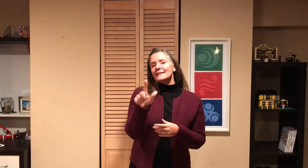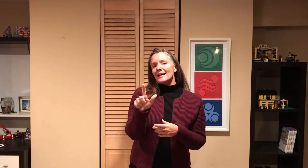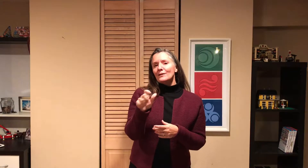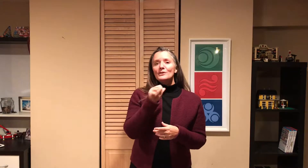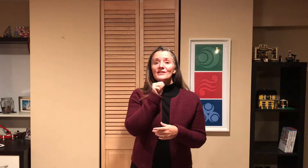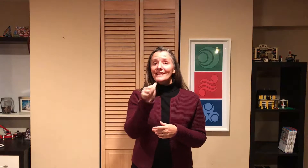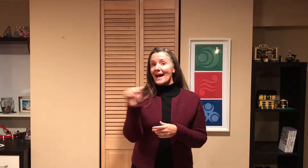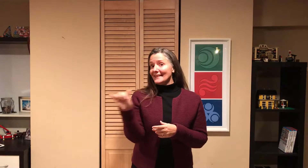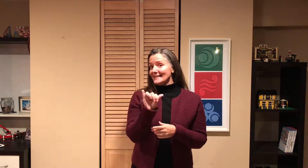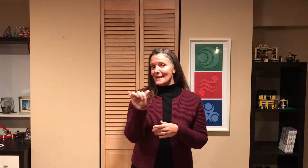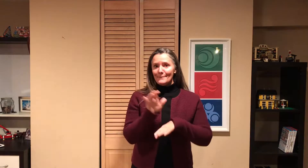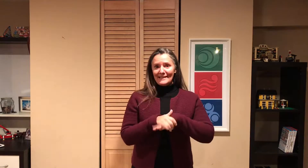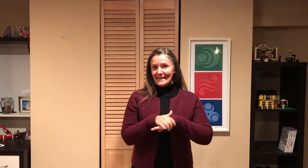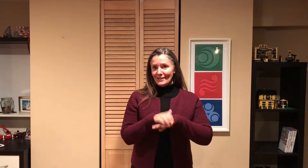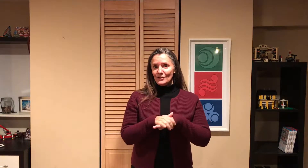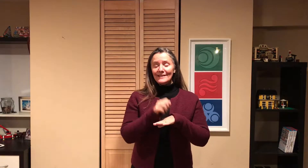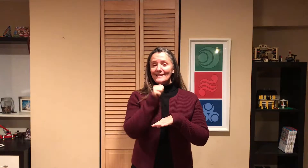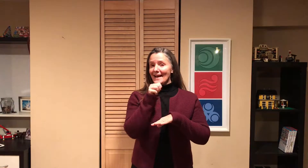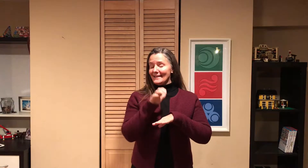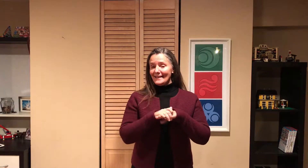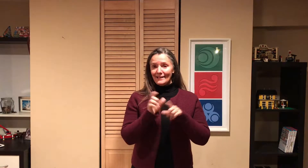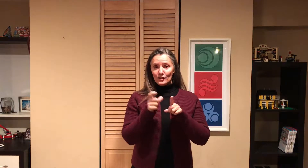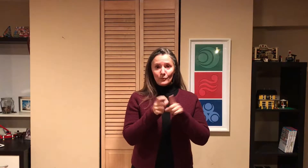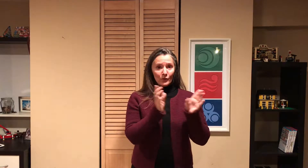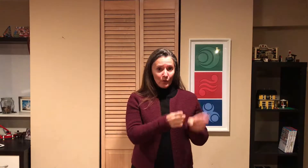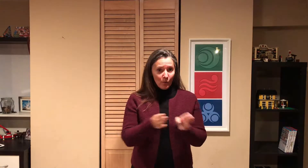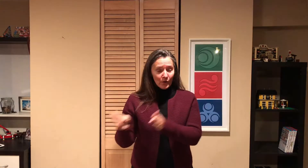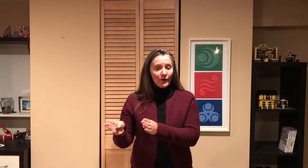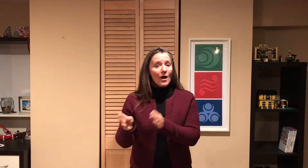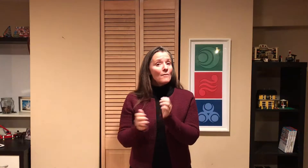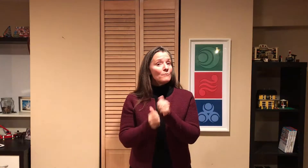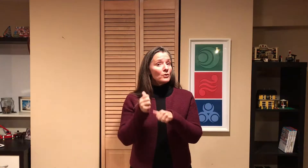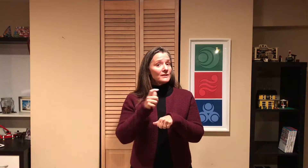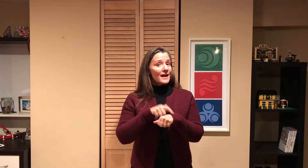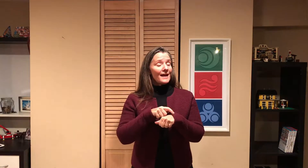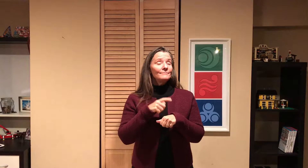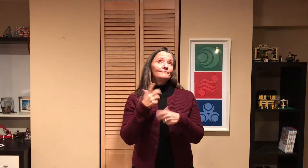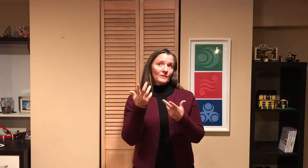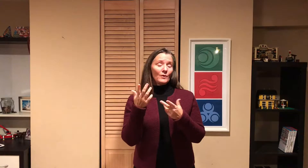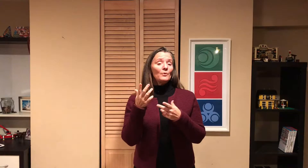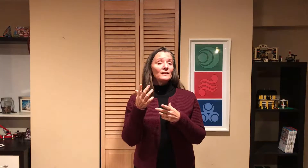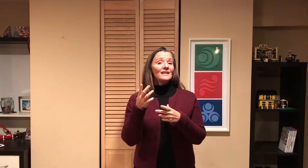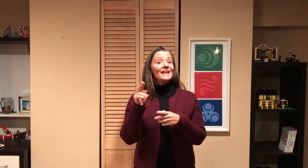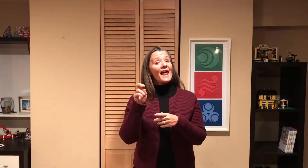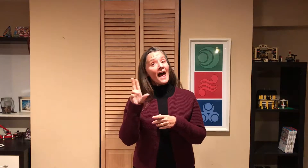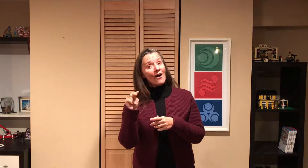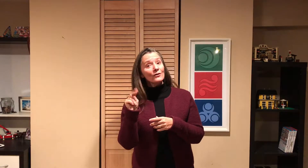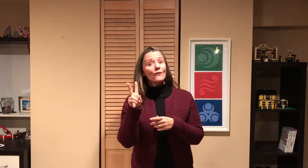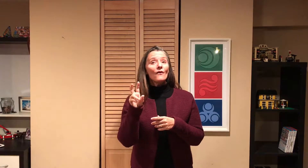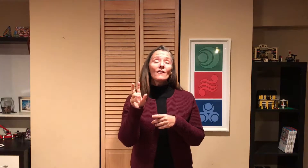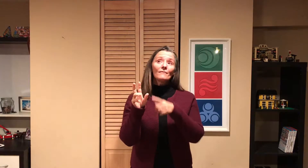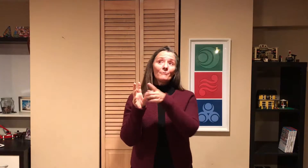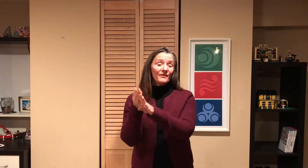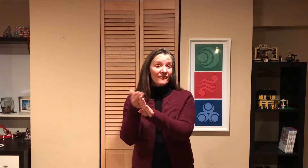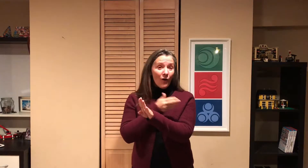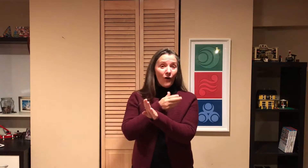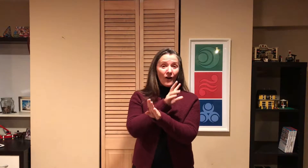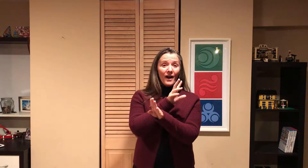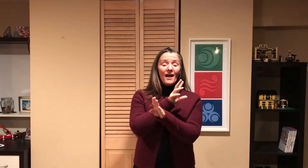Sign Language is not the same as English. It's not in the English word order. Most of the time, we put the noun before